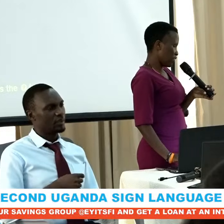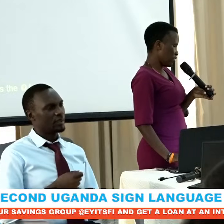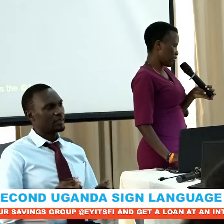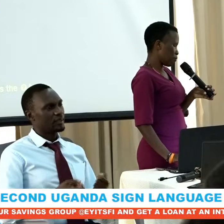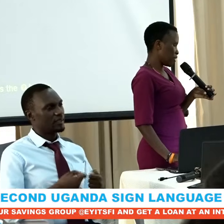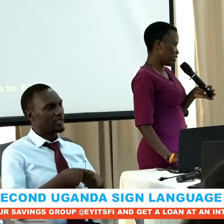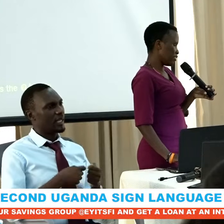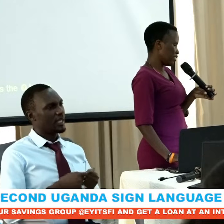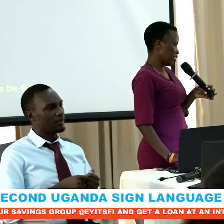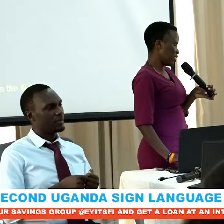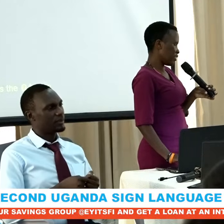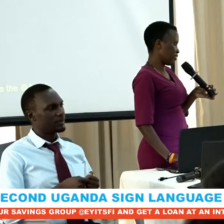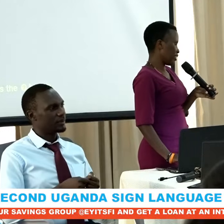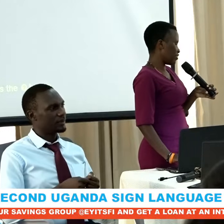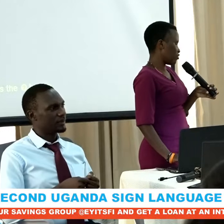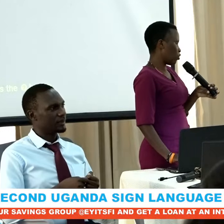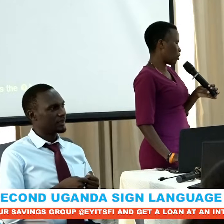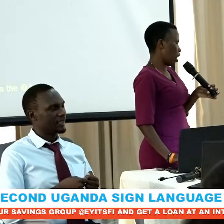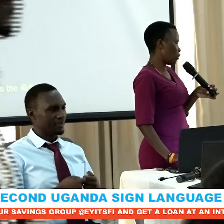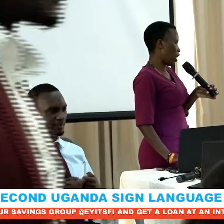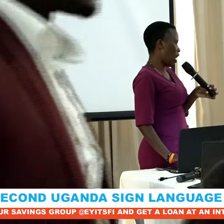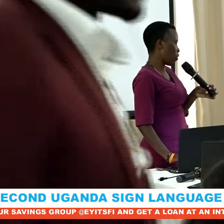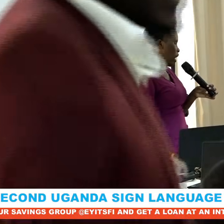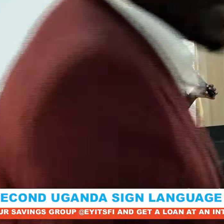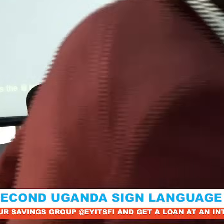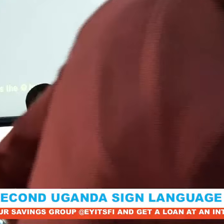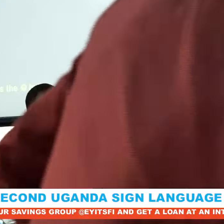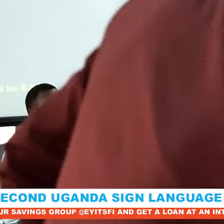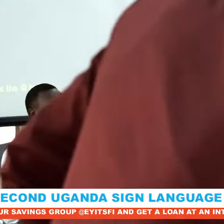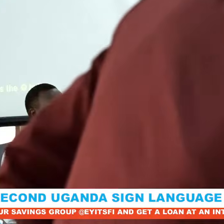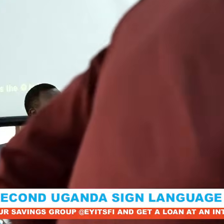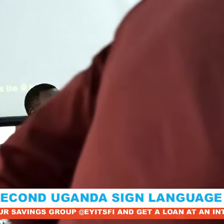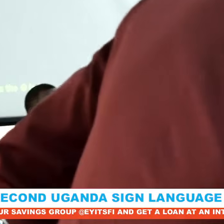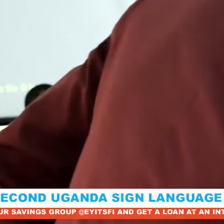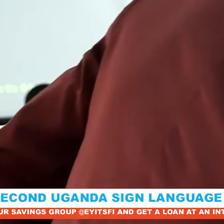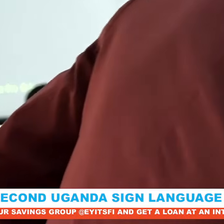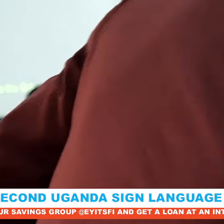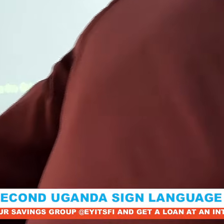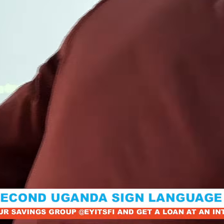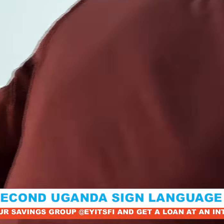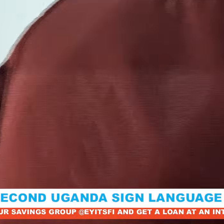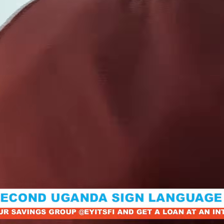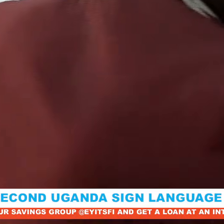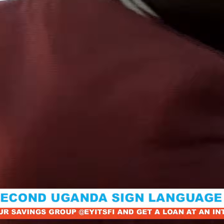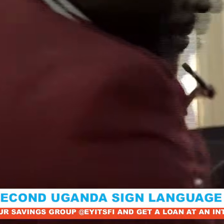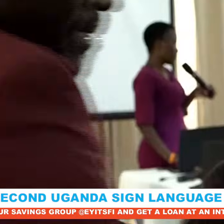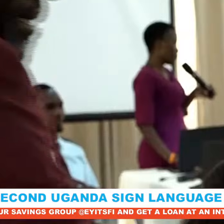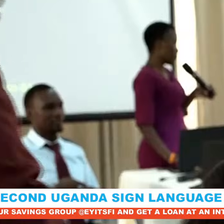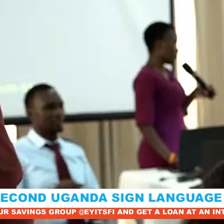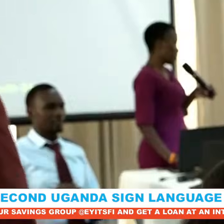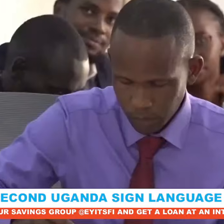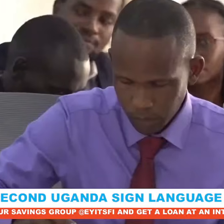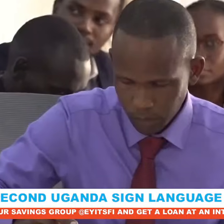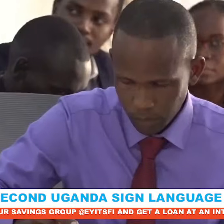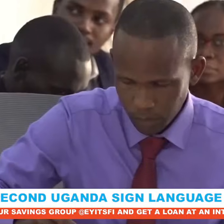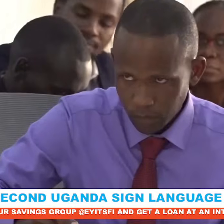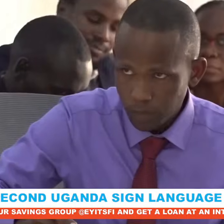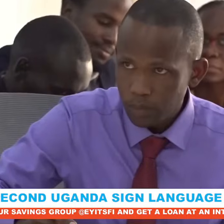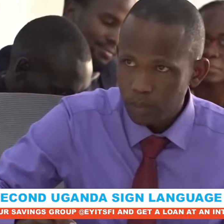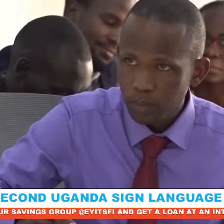the disability etiquette, or how we have to communicate to people with